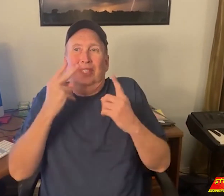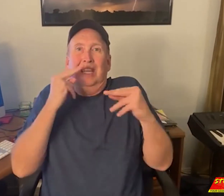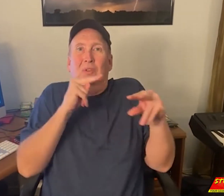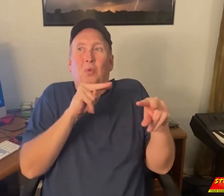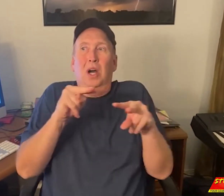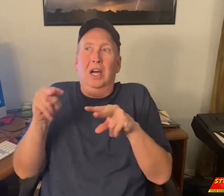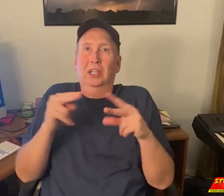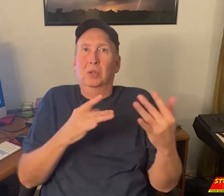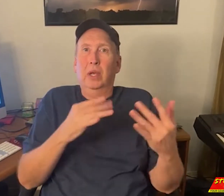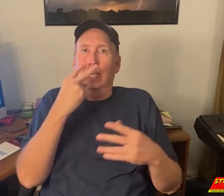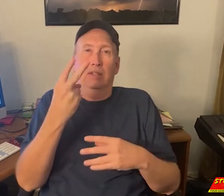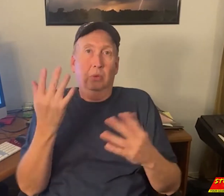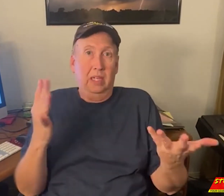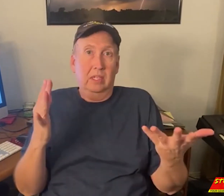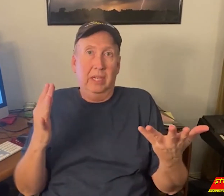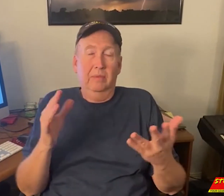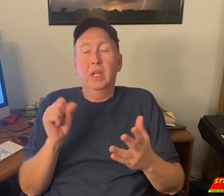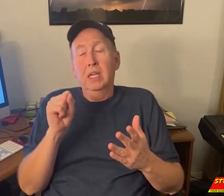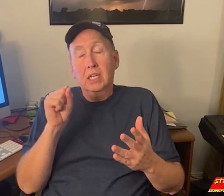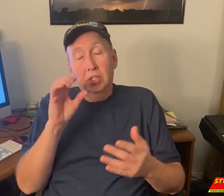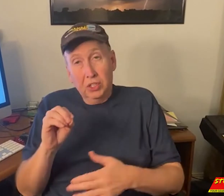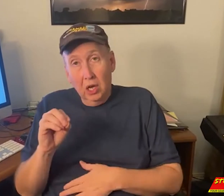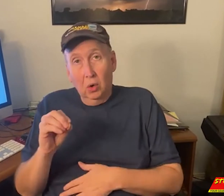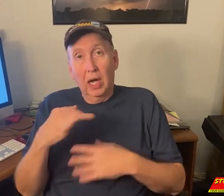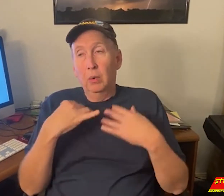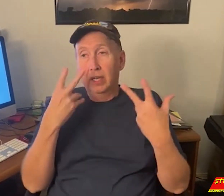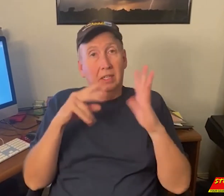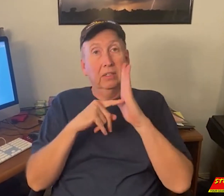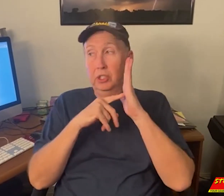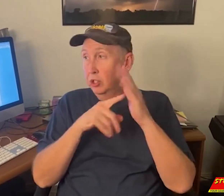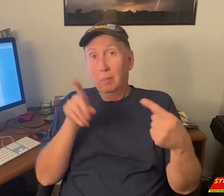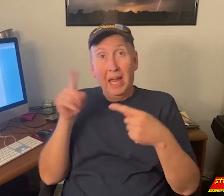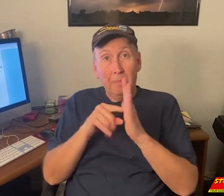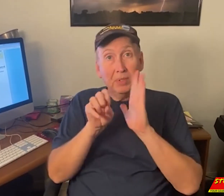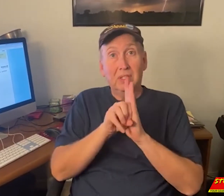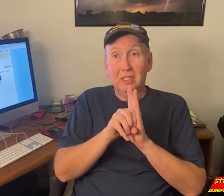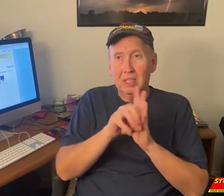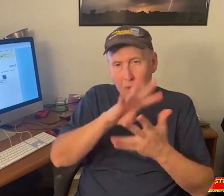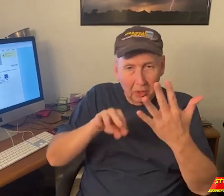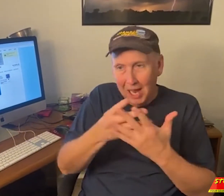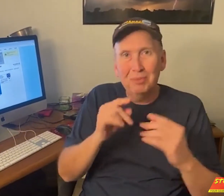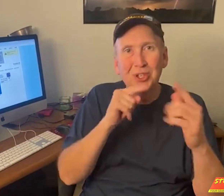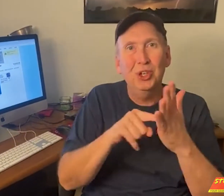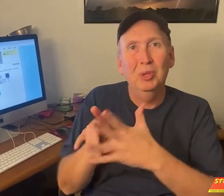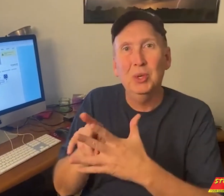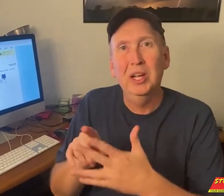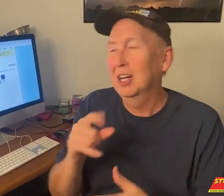to have to watch and wait and see where that's coming out. So I want to get to the maps and show you what's going on.